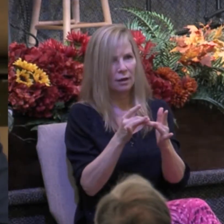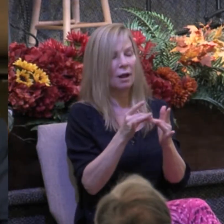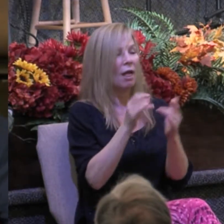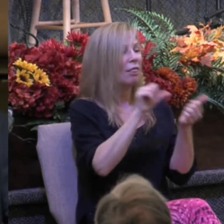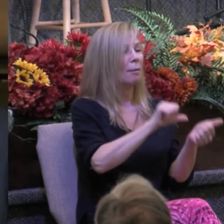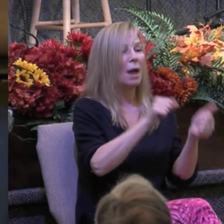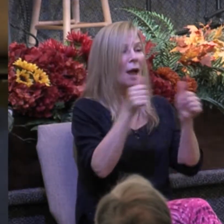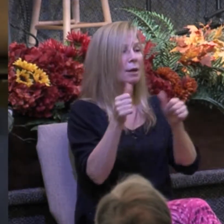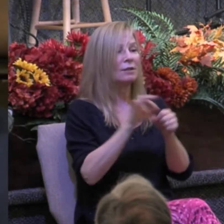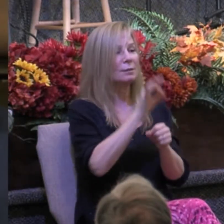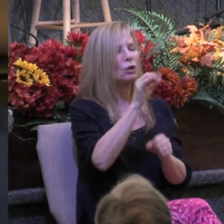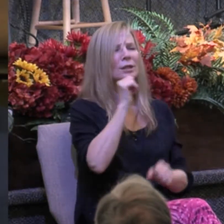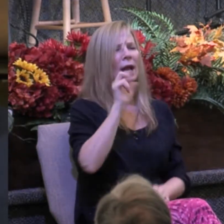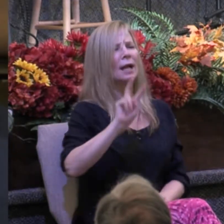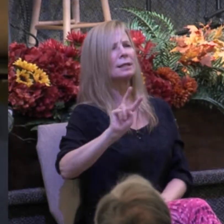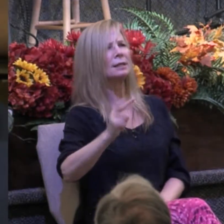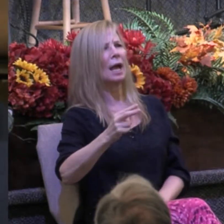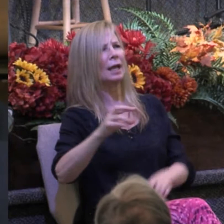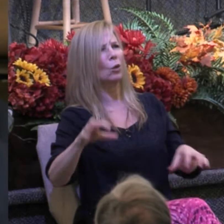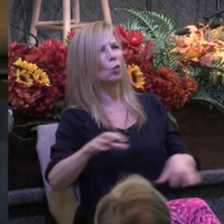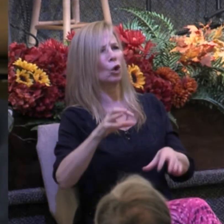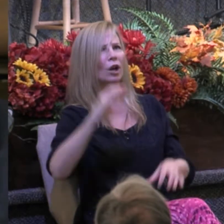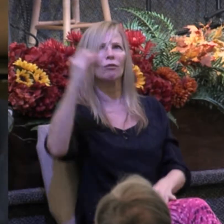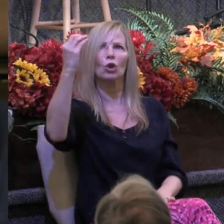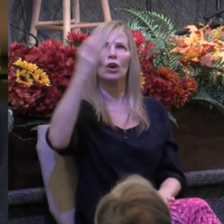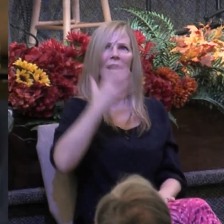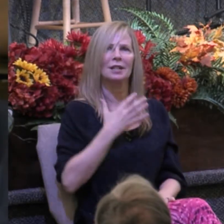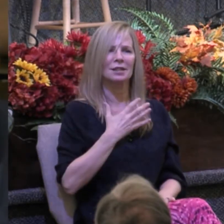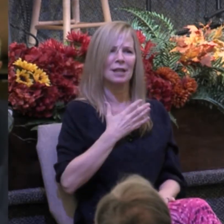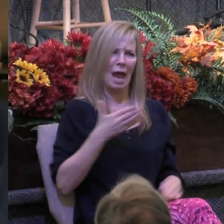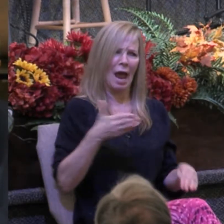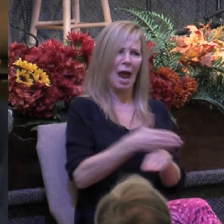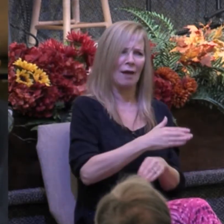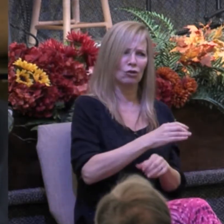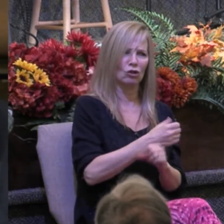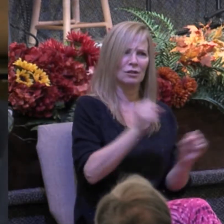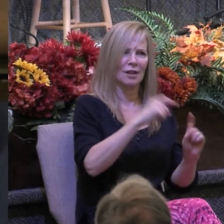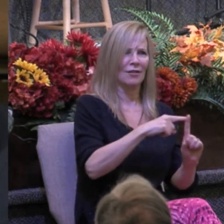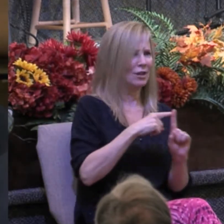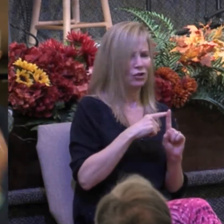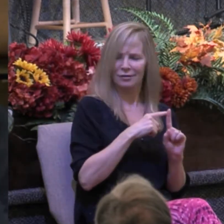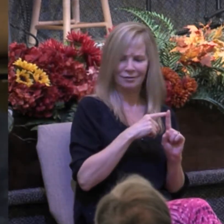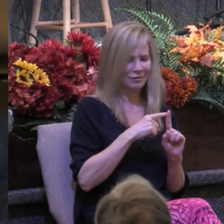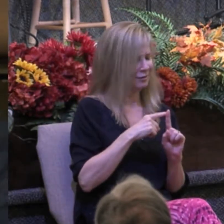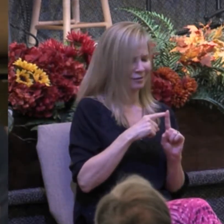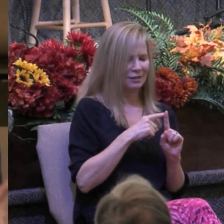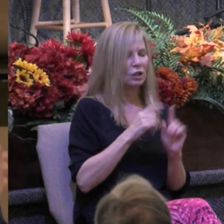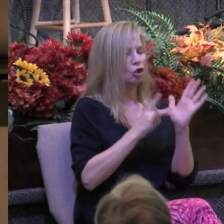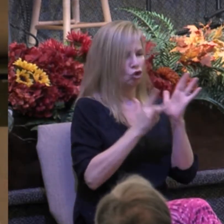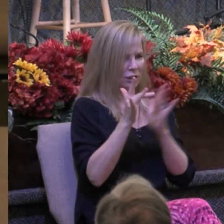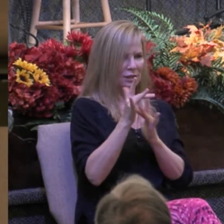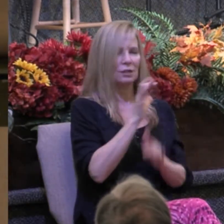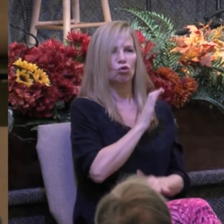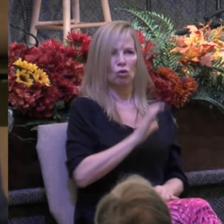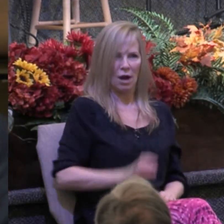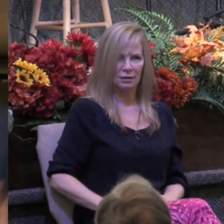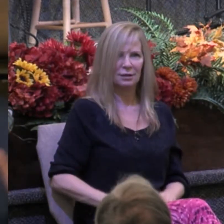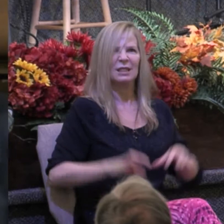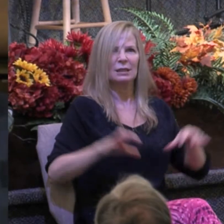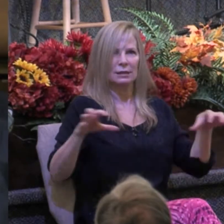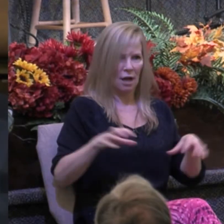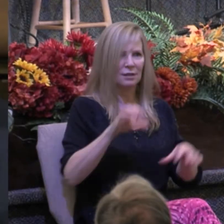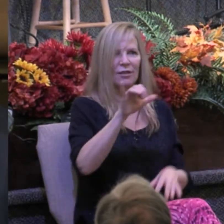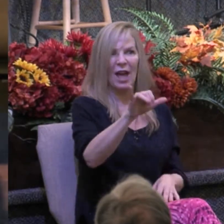grace following salvation. It is entirely the work of Jesus Christ at the time of your salvation, as